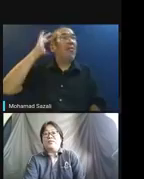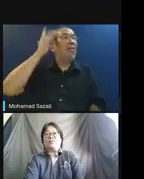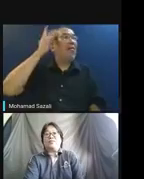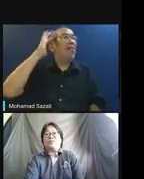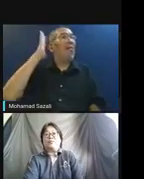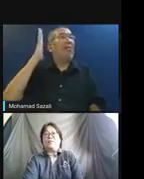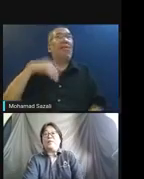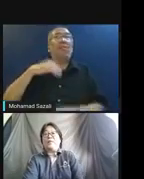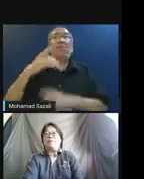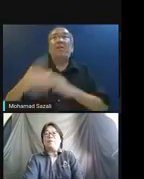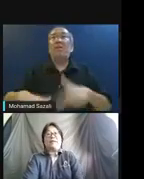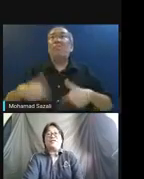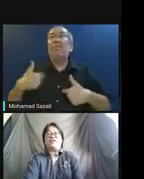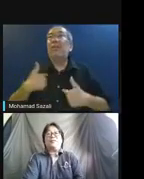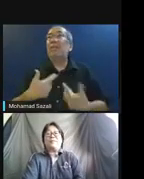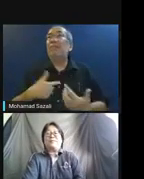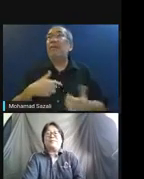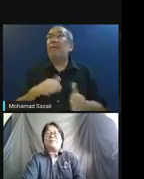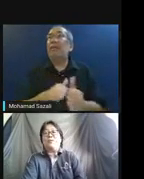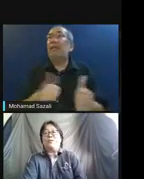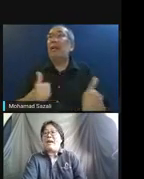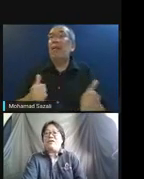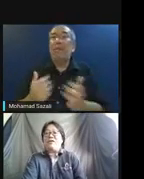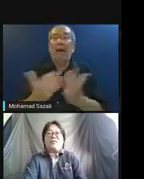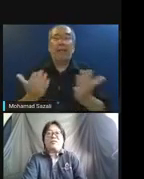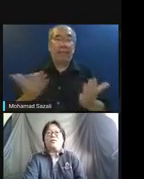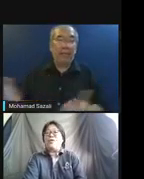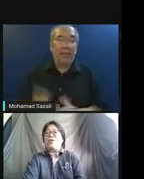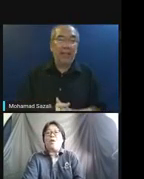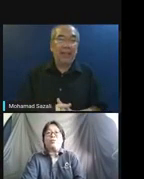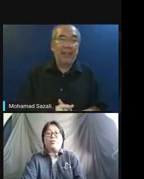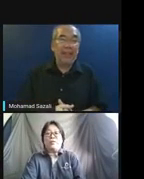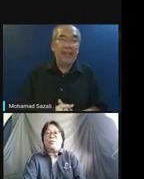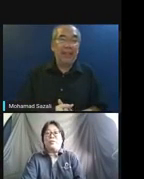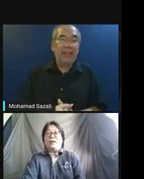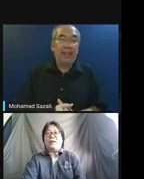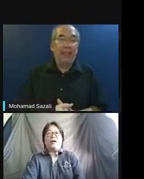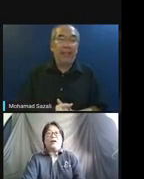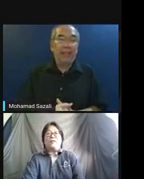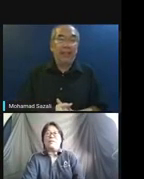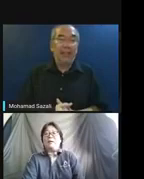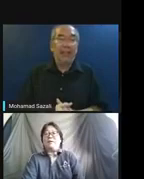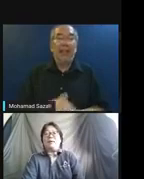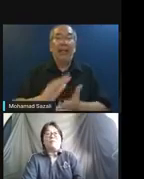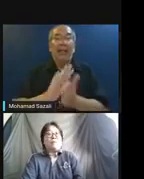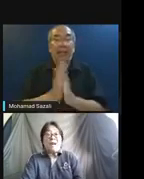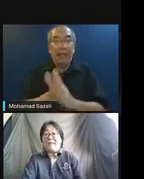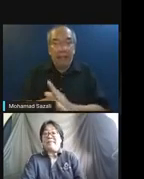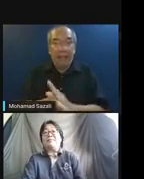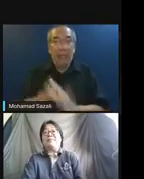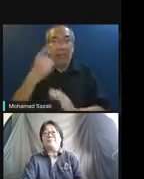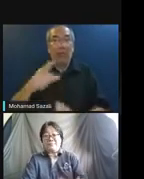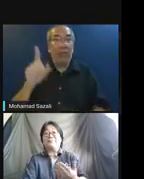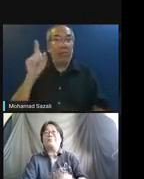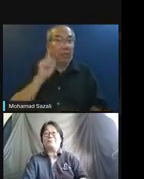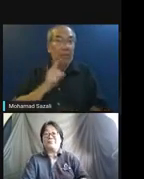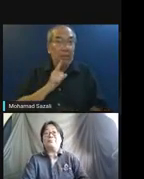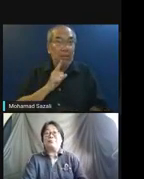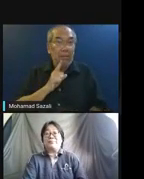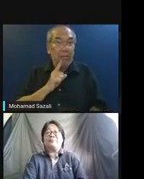Because without communication, basically we will be at loss. We do not know what to do. We might be left behind.